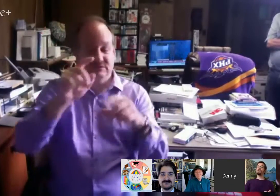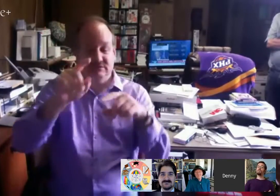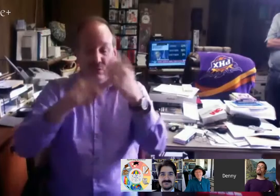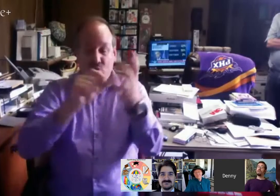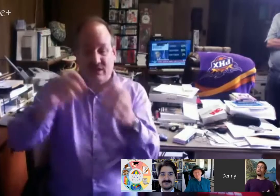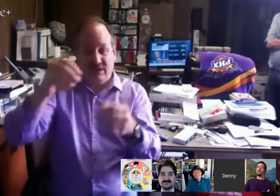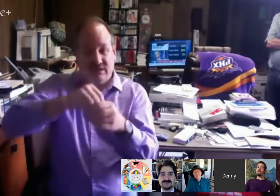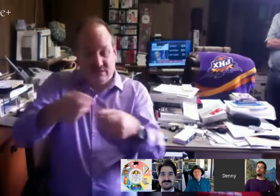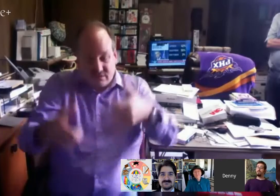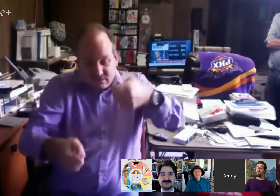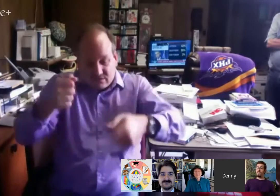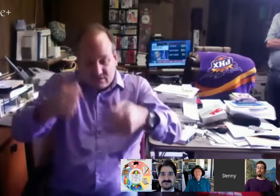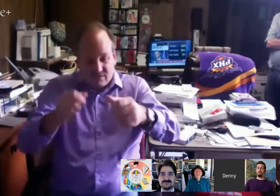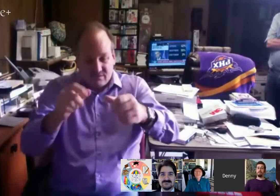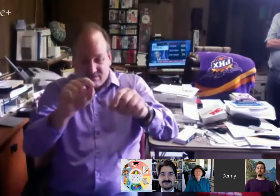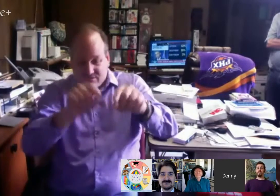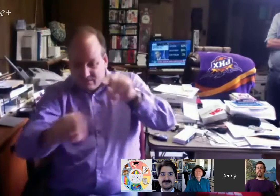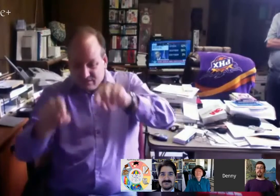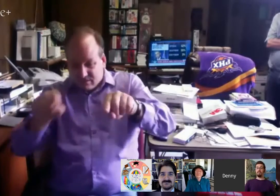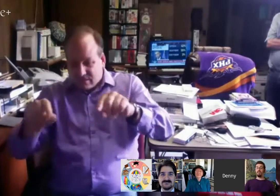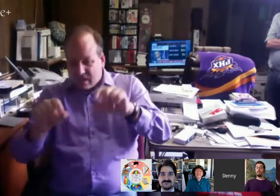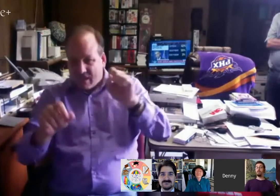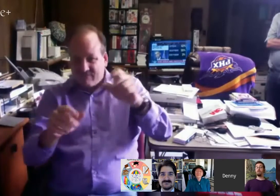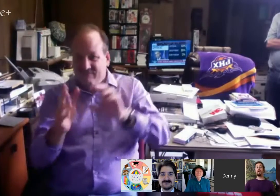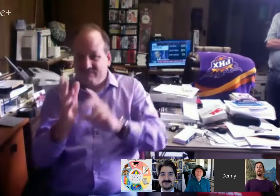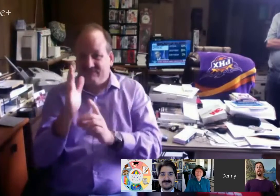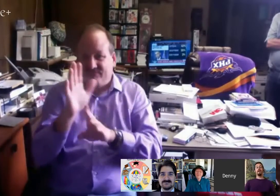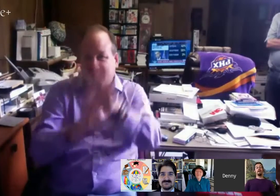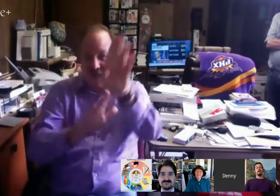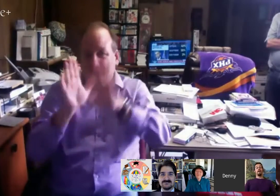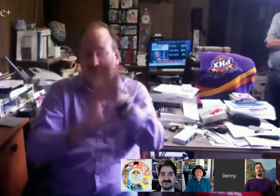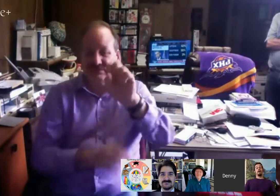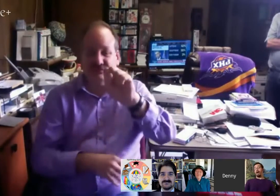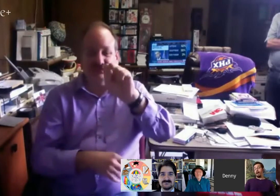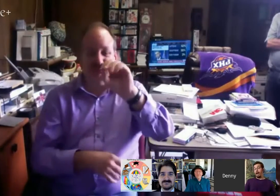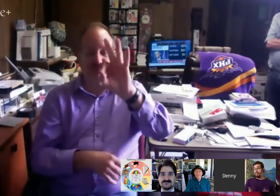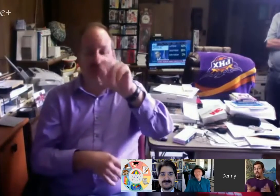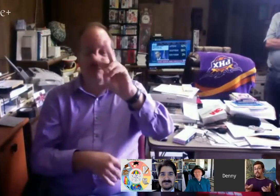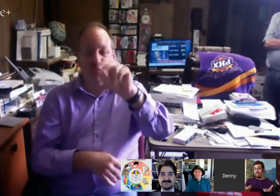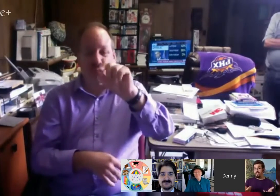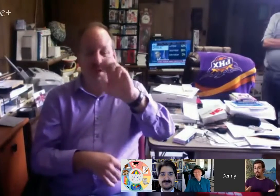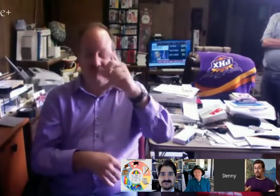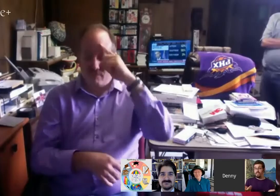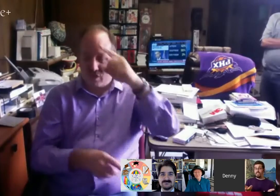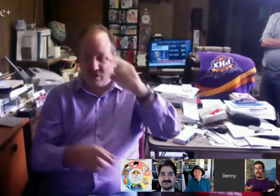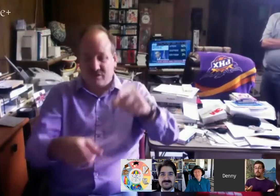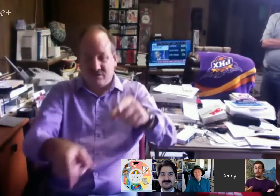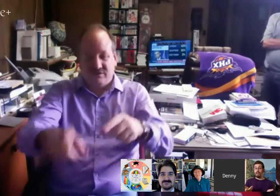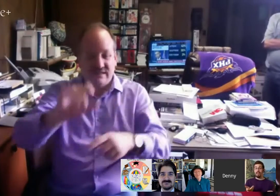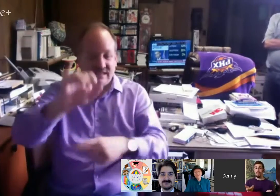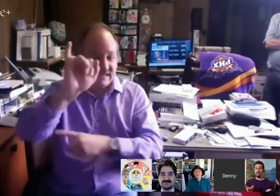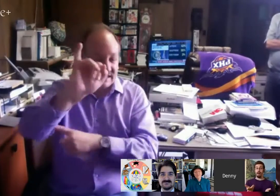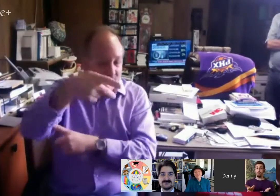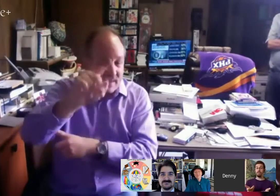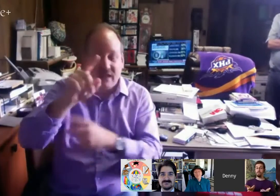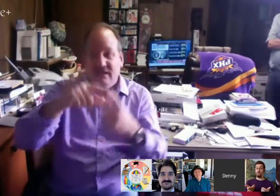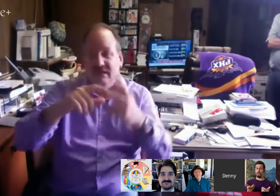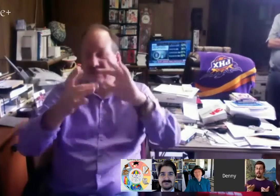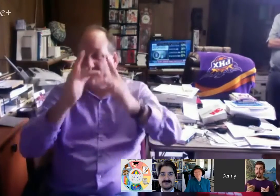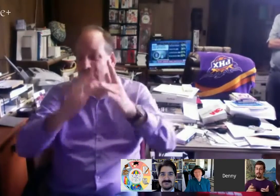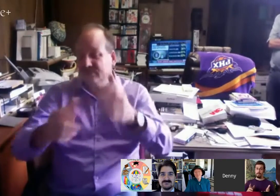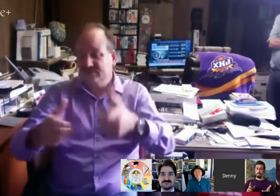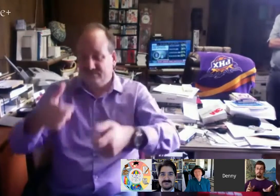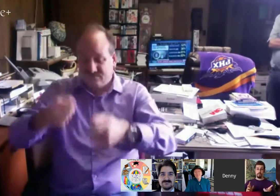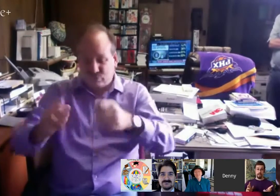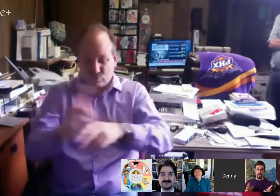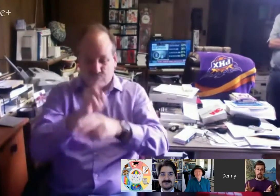able to improve deaf people's lives. And so I think when SignWriting also